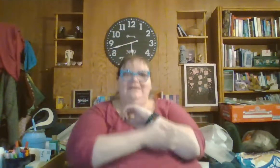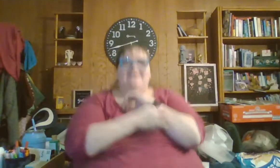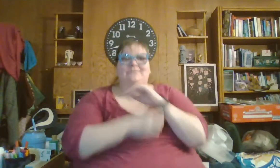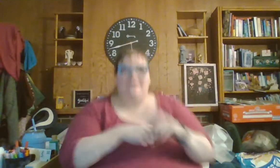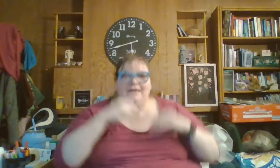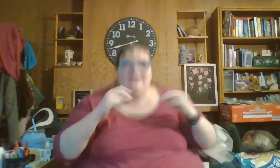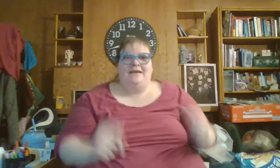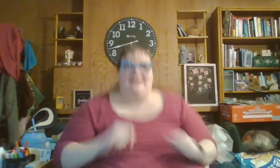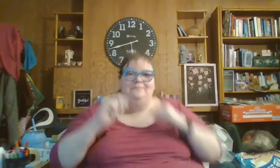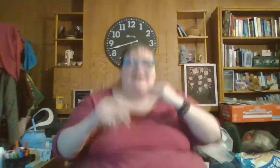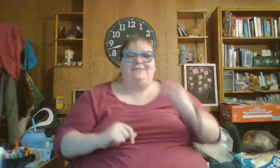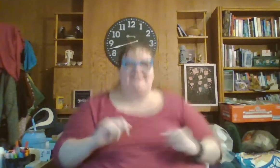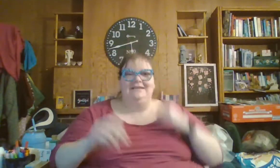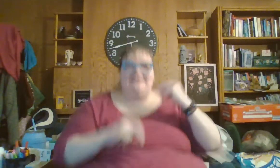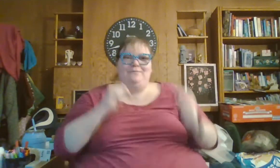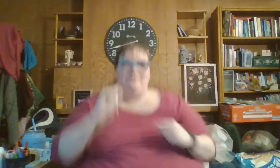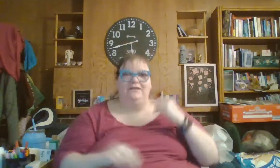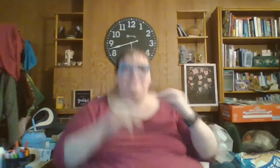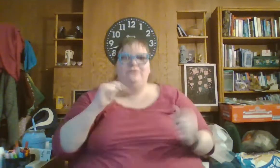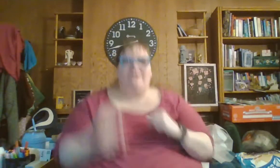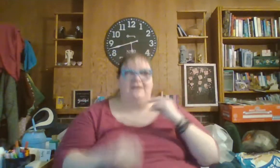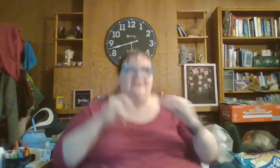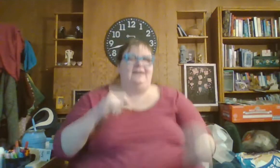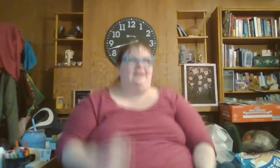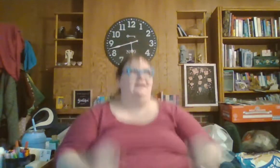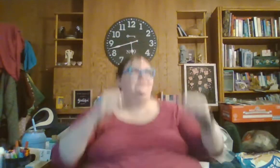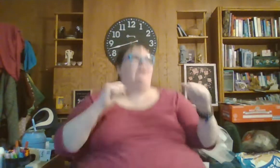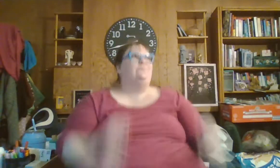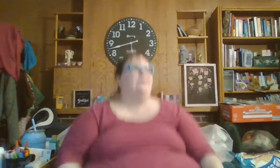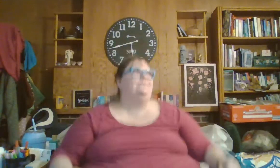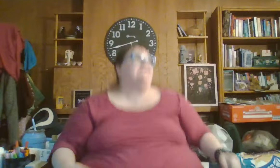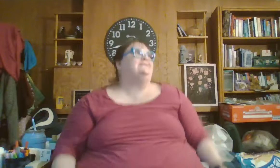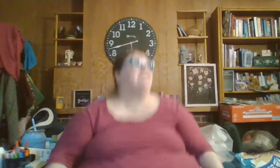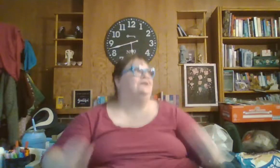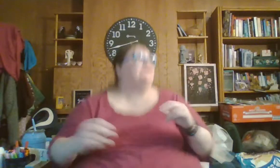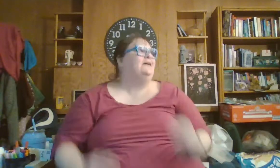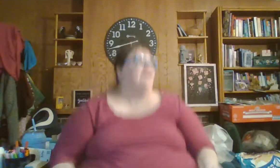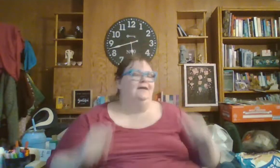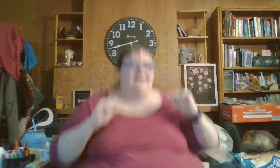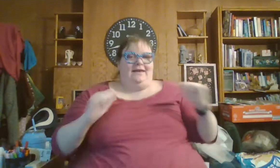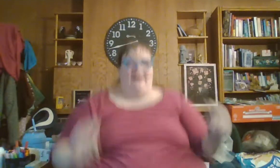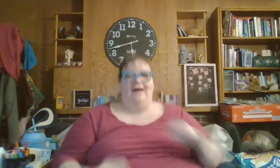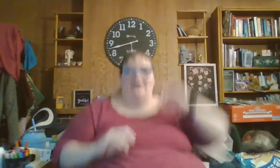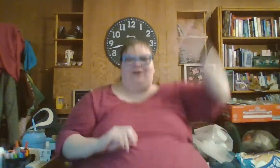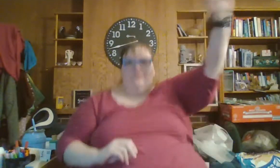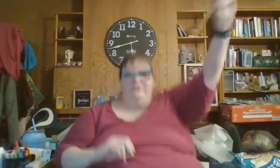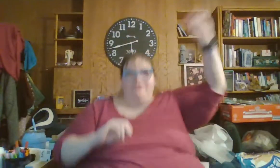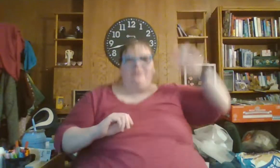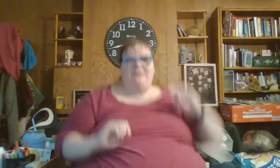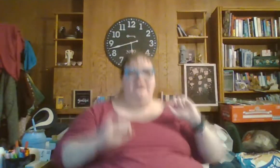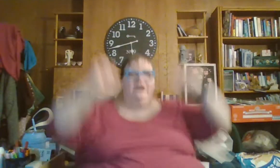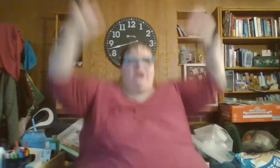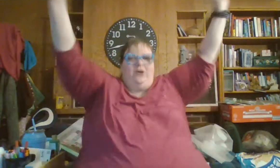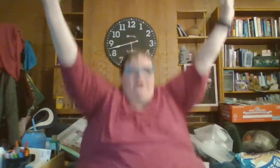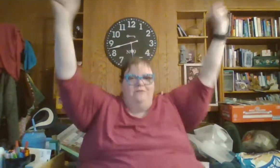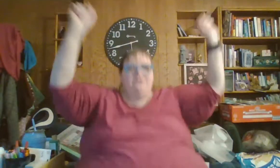to get bouncing and get my blood moving and my heart pumping. So yeah, are you moving with me? Are you moving